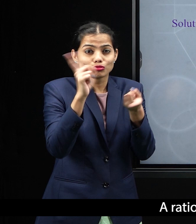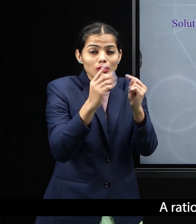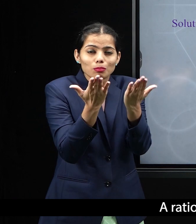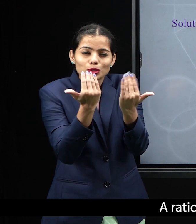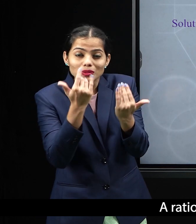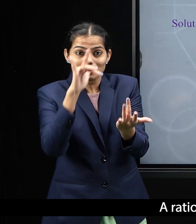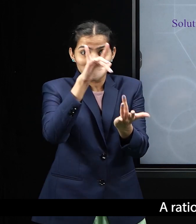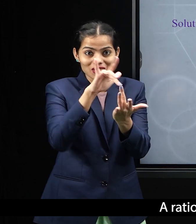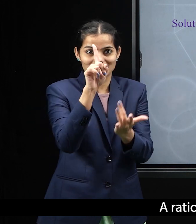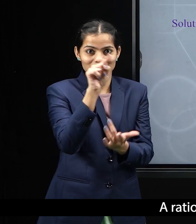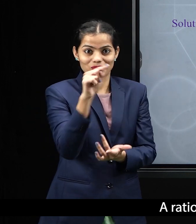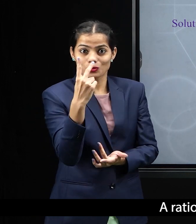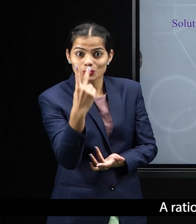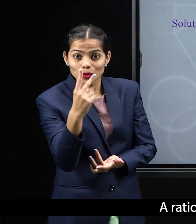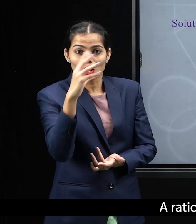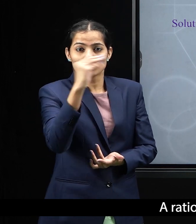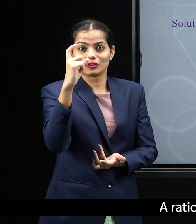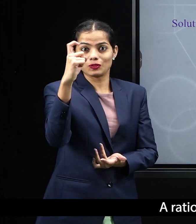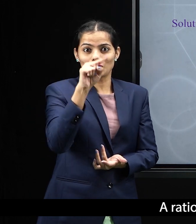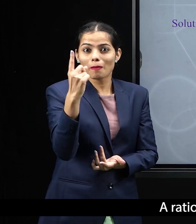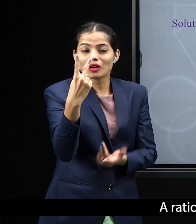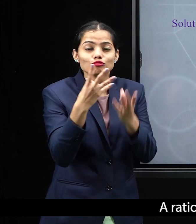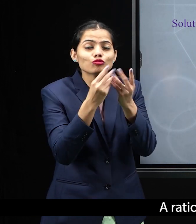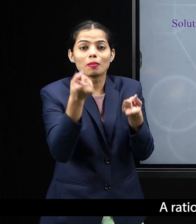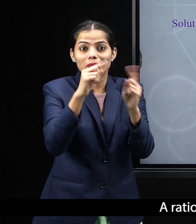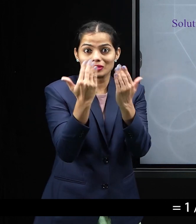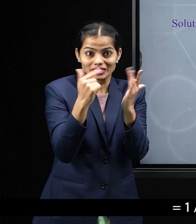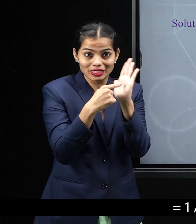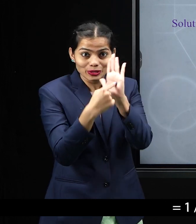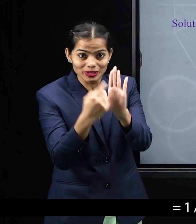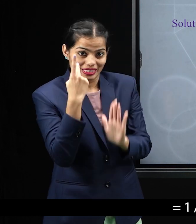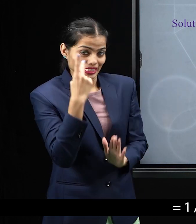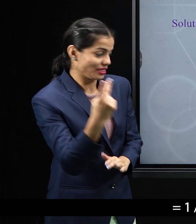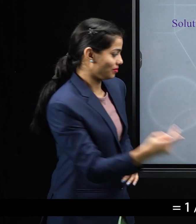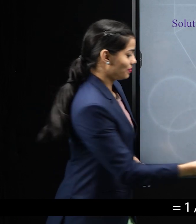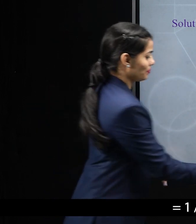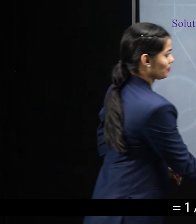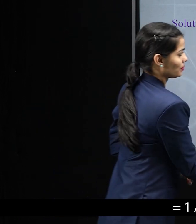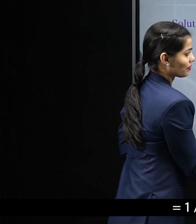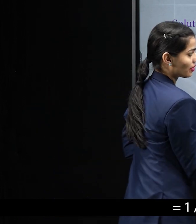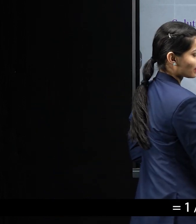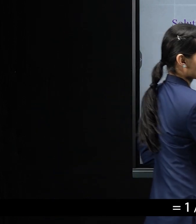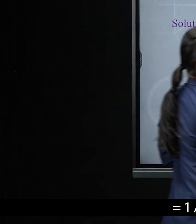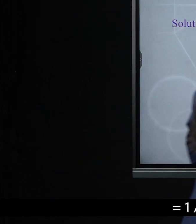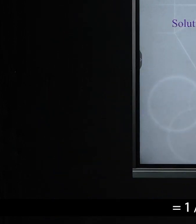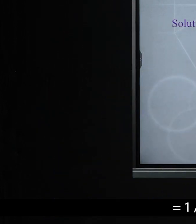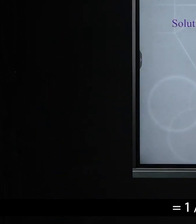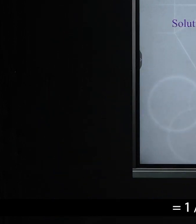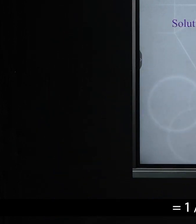A rational number between 1 by 2 and 7 by 12 is equal to 1 by 2 into 1 by 2 plus